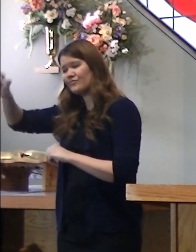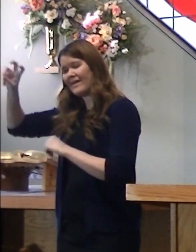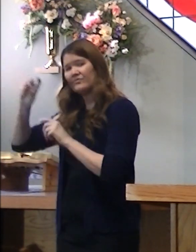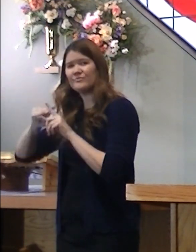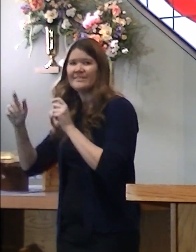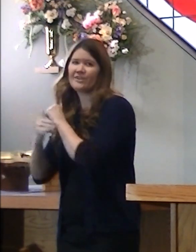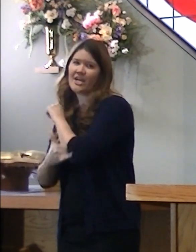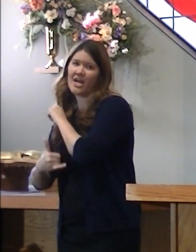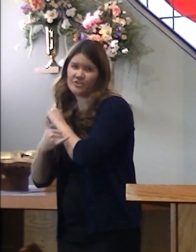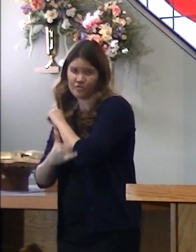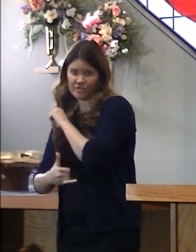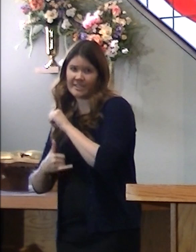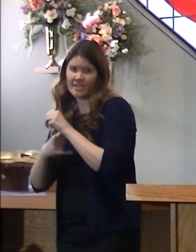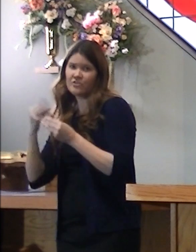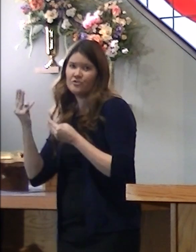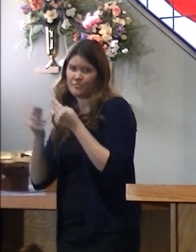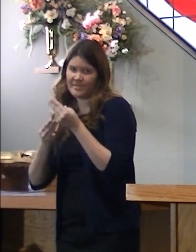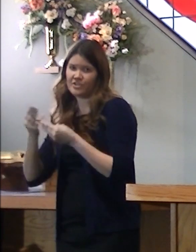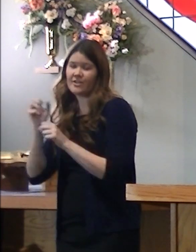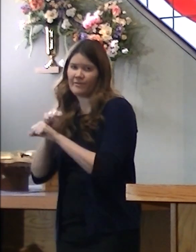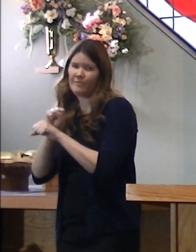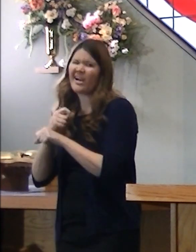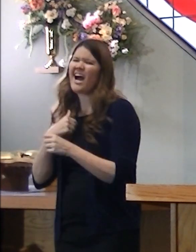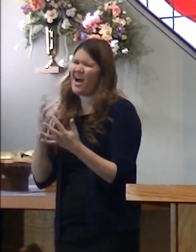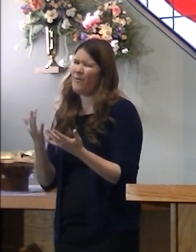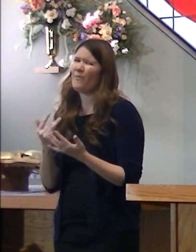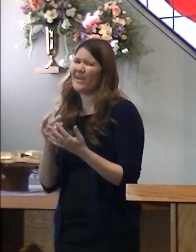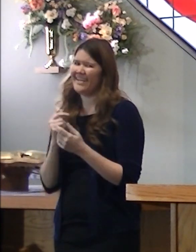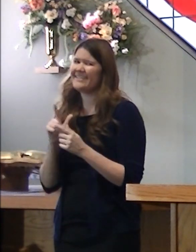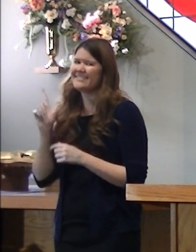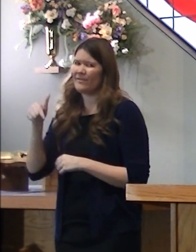missionary. I'll just wait until we can do that.